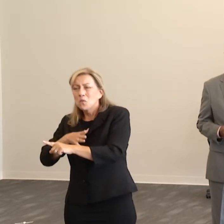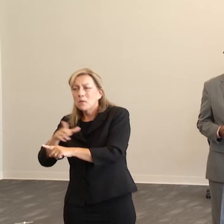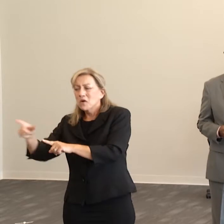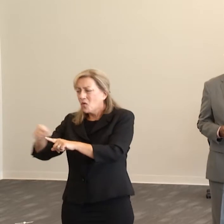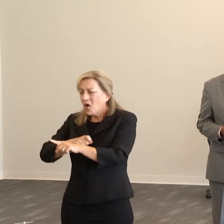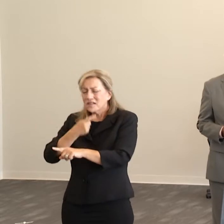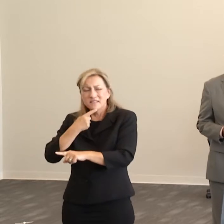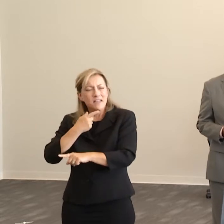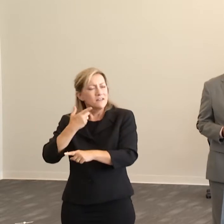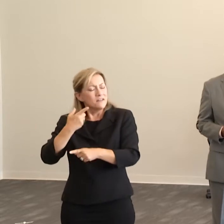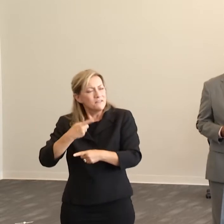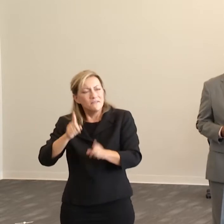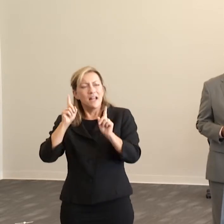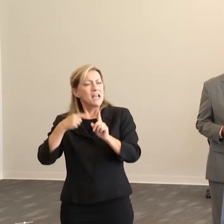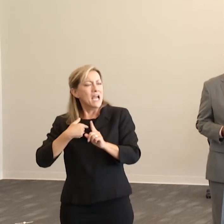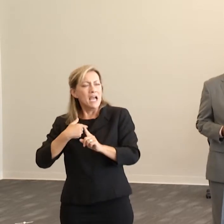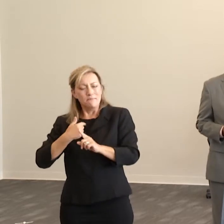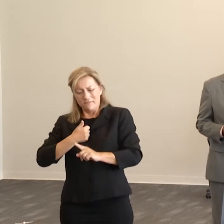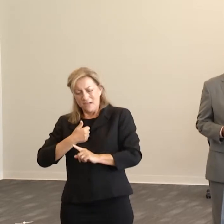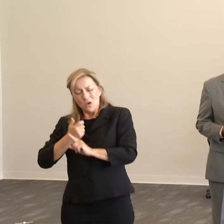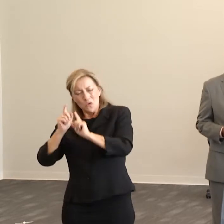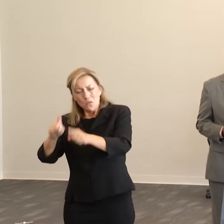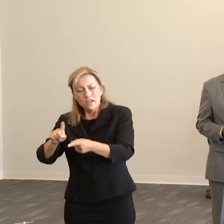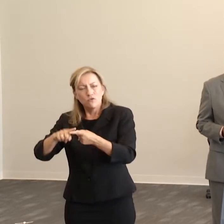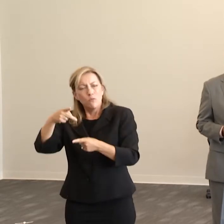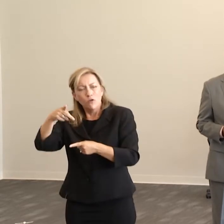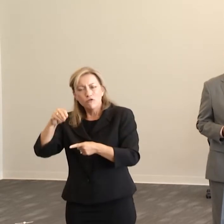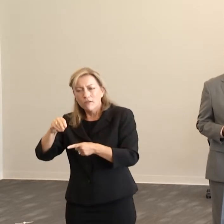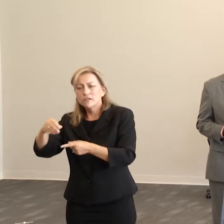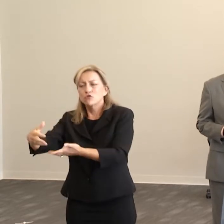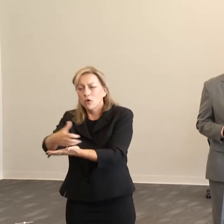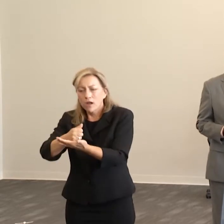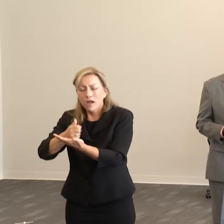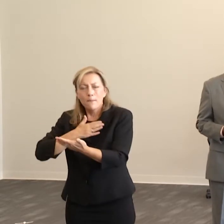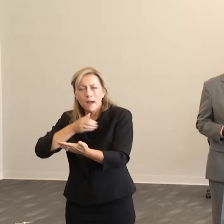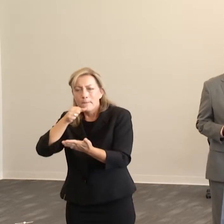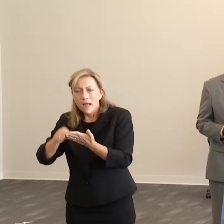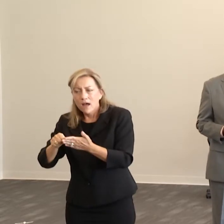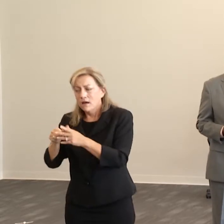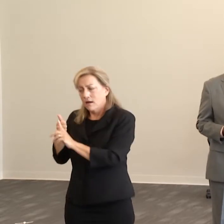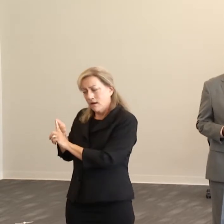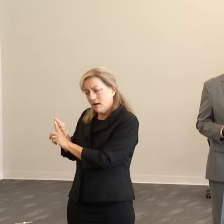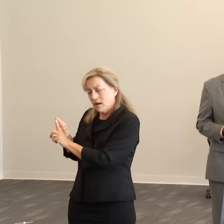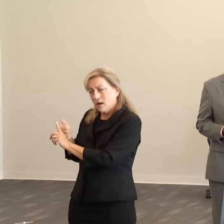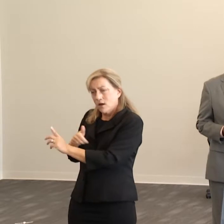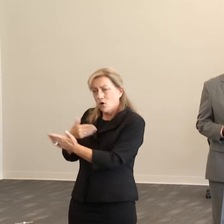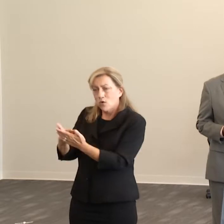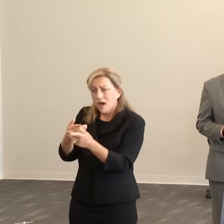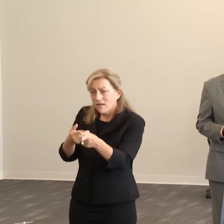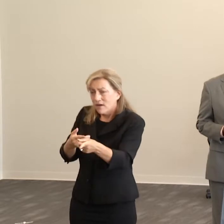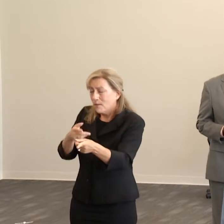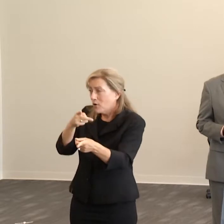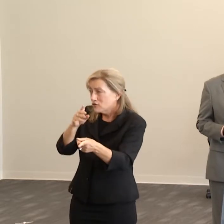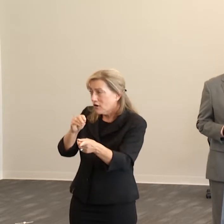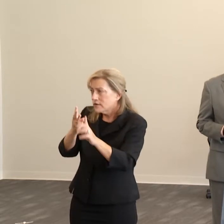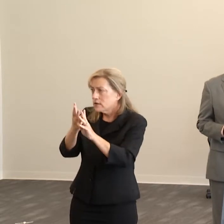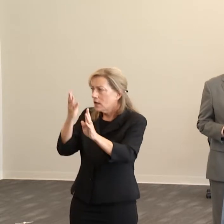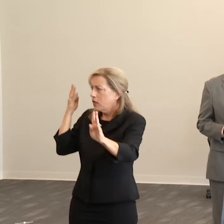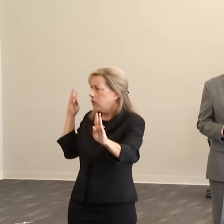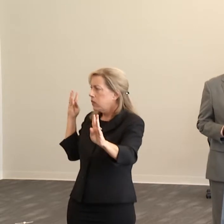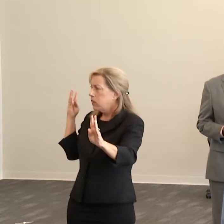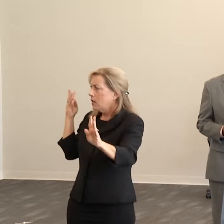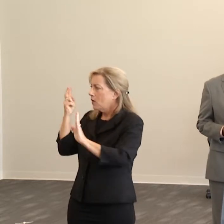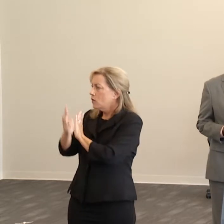said, I finally just had to go to the post office to start picking up my mail. When she arrived at the post office, she waited in line for 2